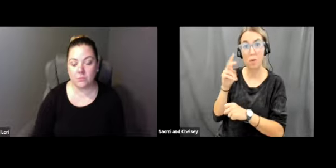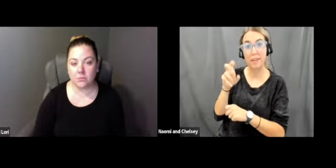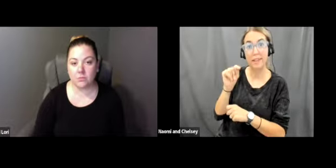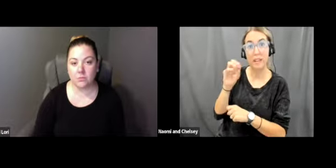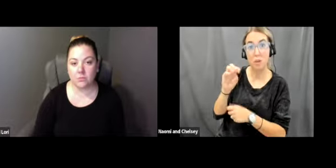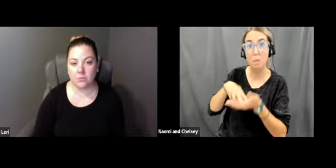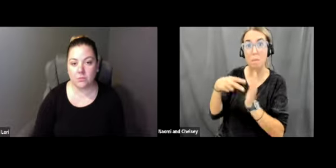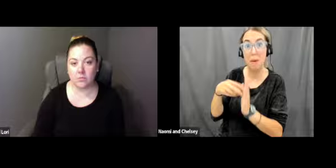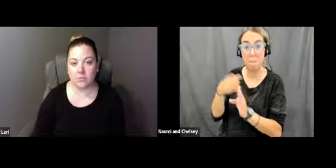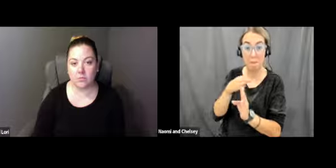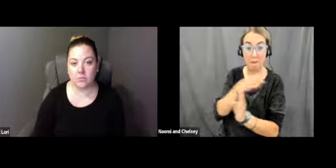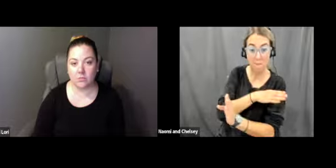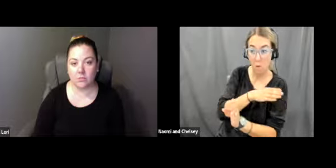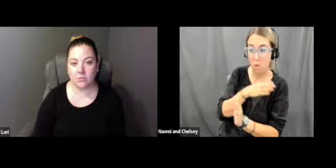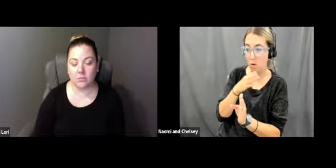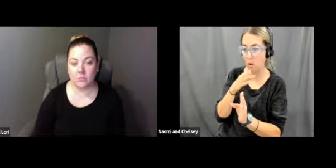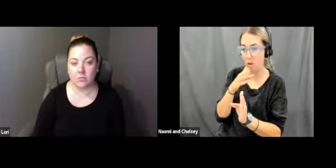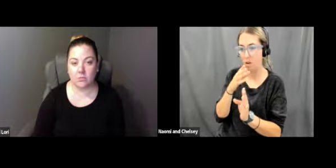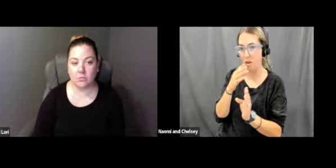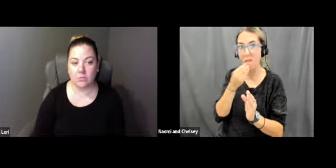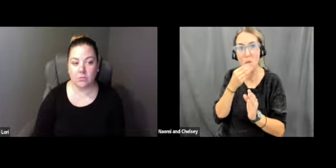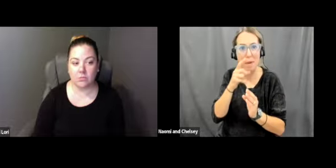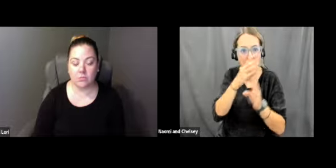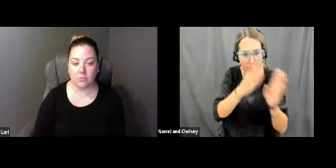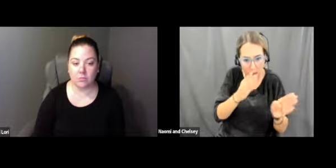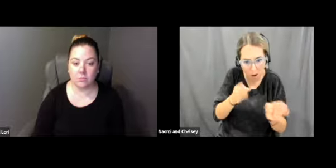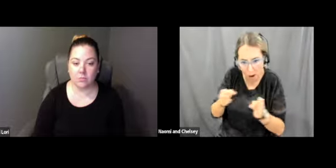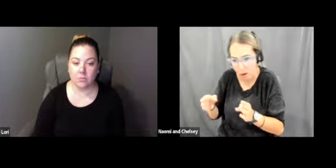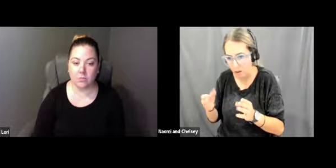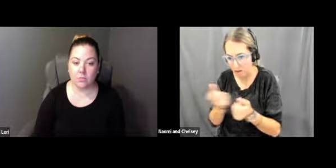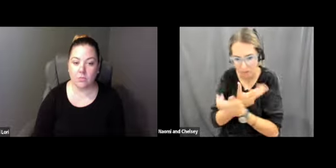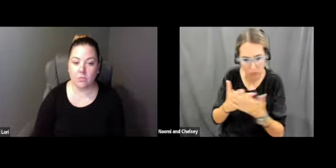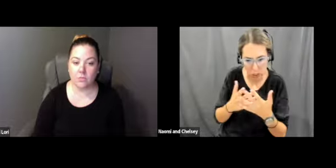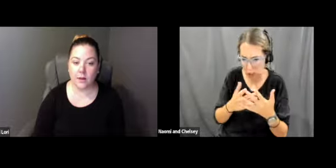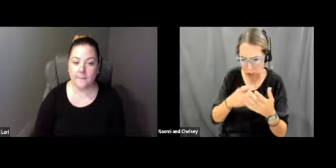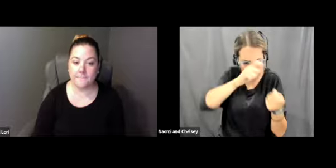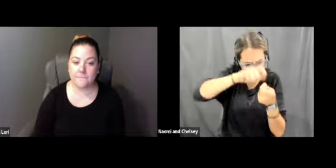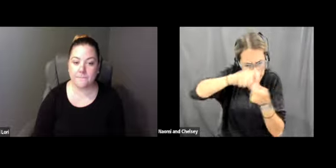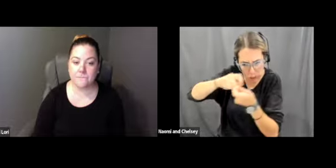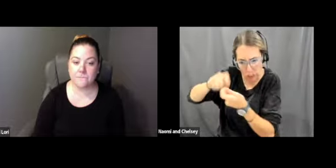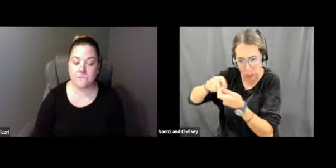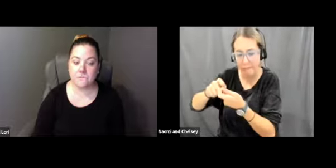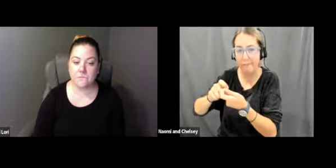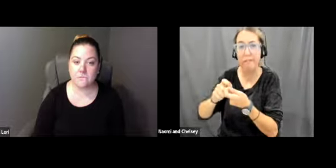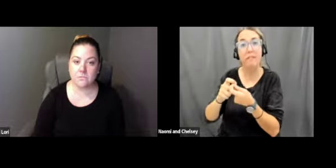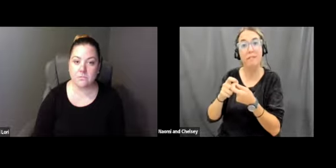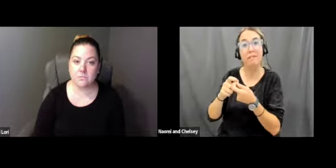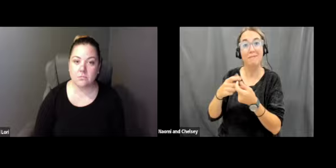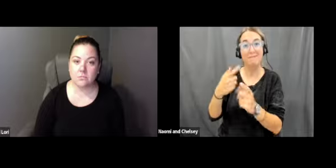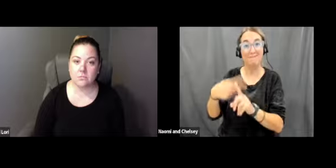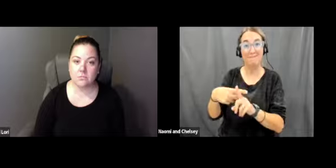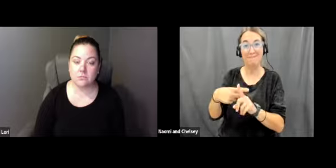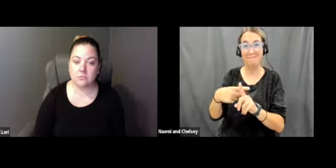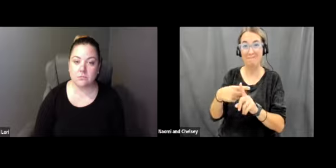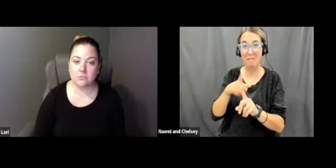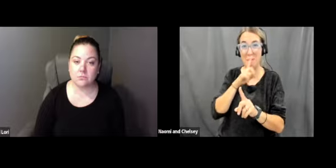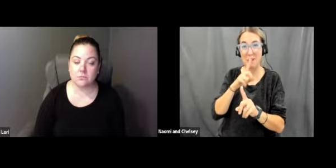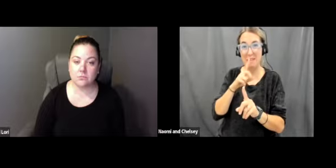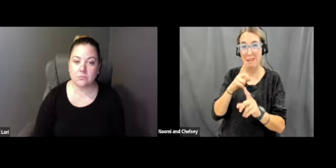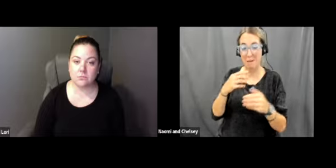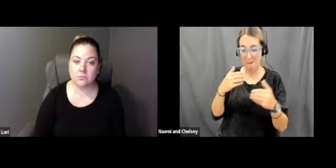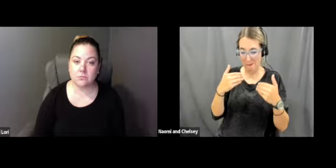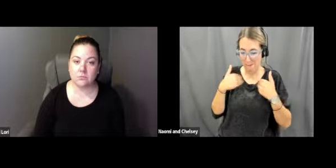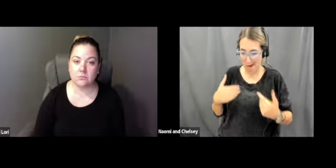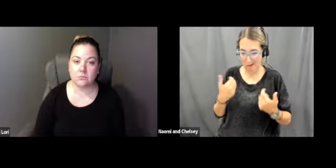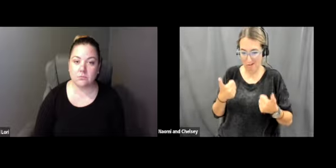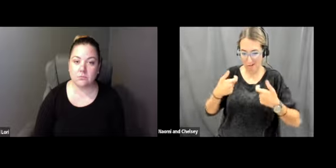mental labor, not to mention, you know, you're also putting physical constraints on yourself at this point. And I'm really glad that